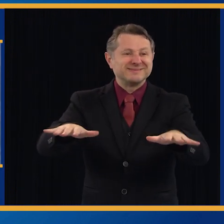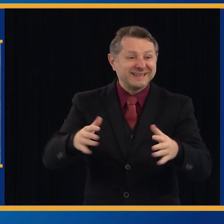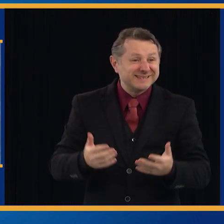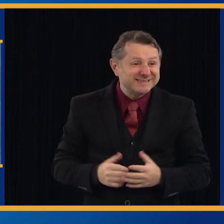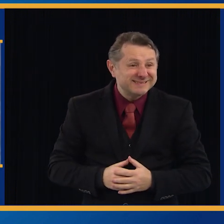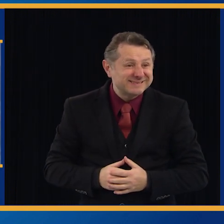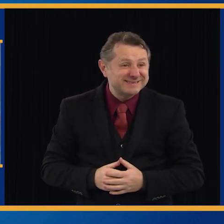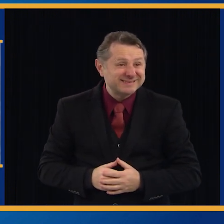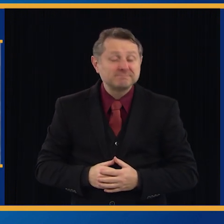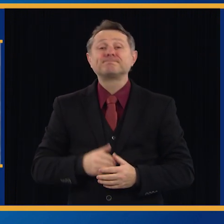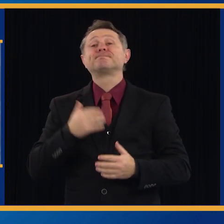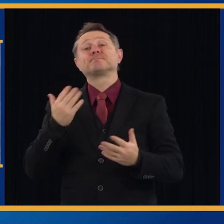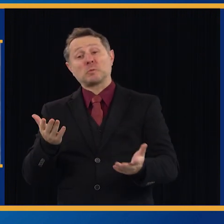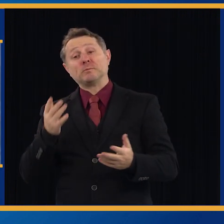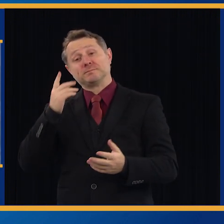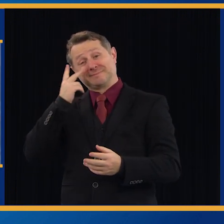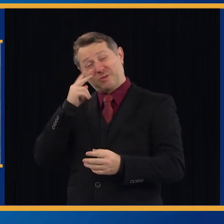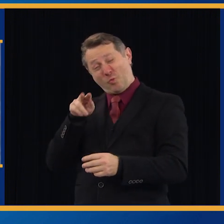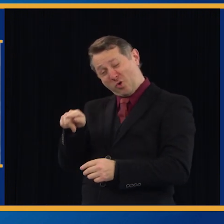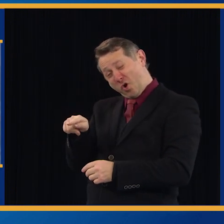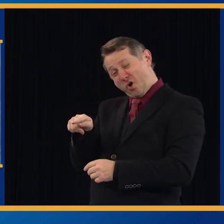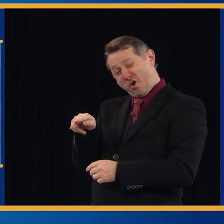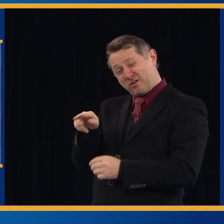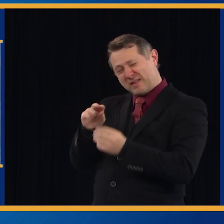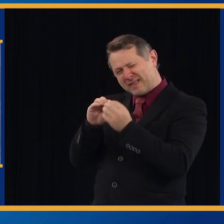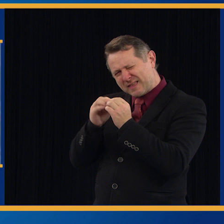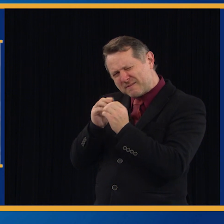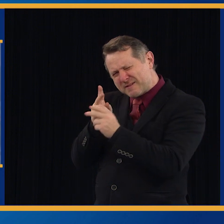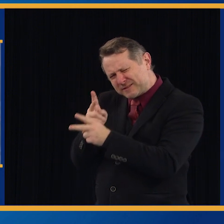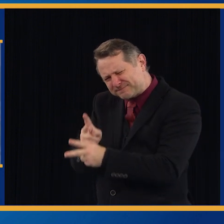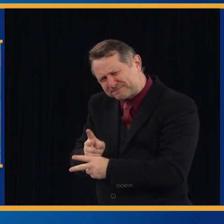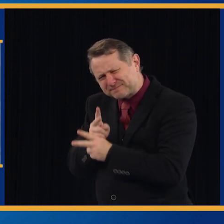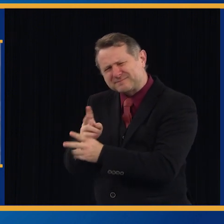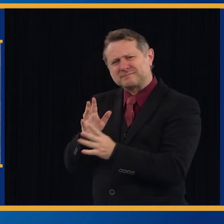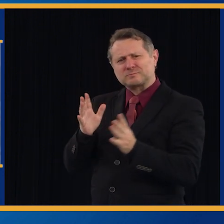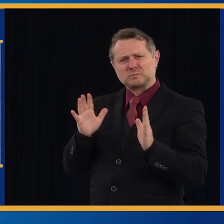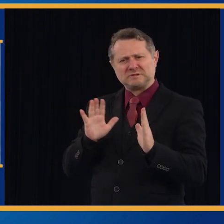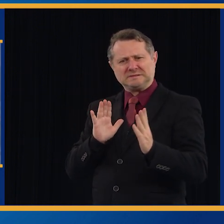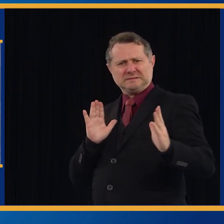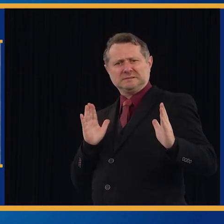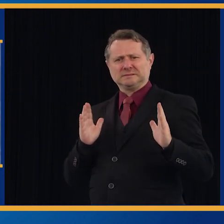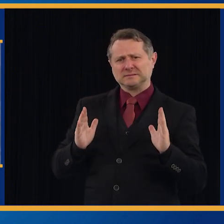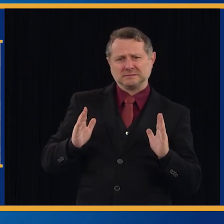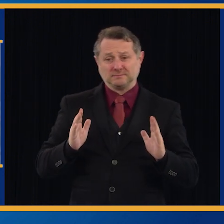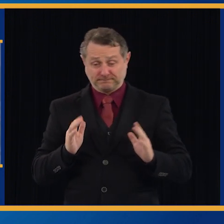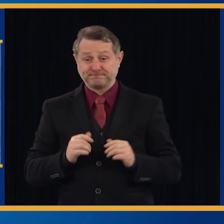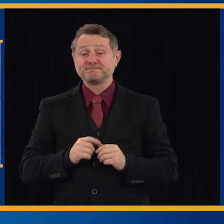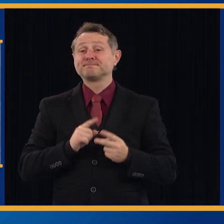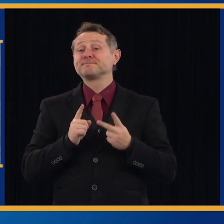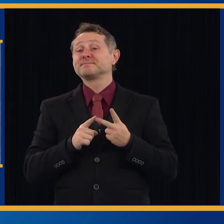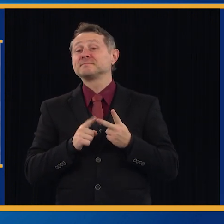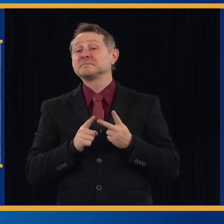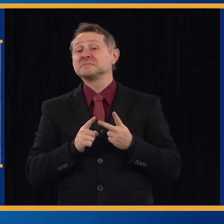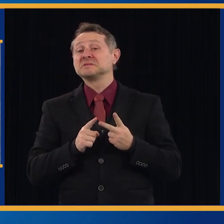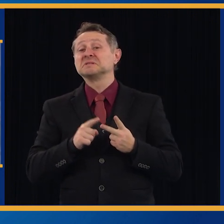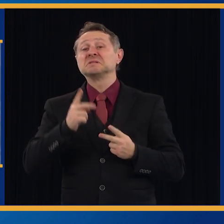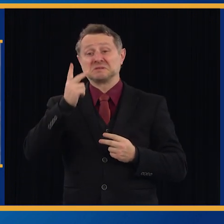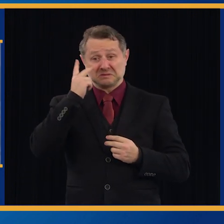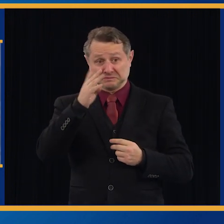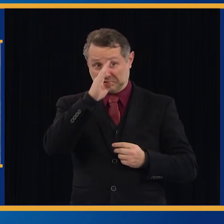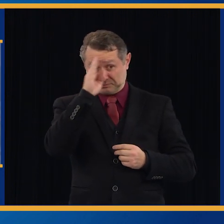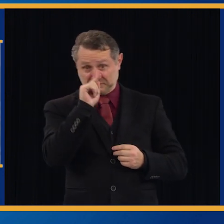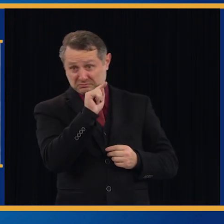Watch the dial, watch the virus contact spread. You'll see it in the hospitalization